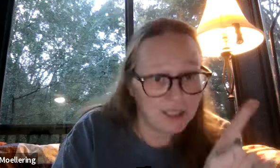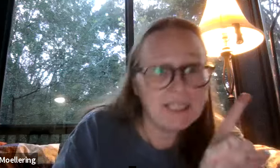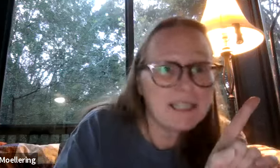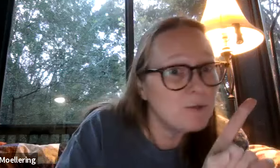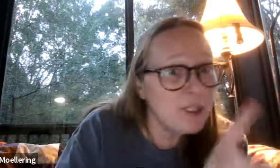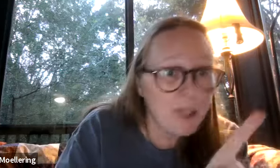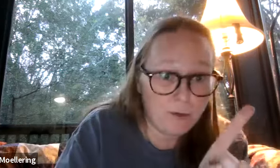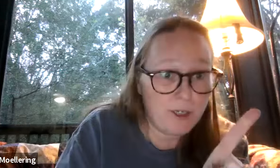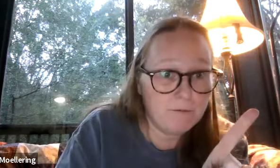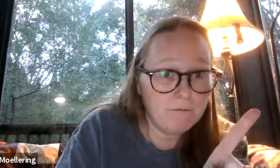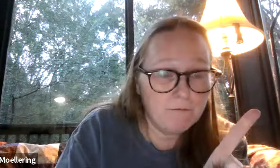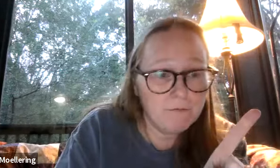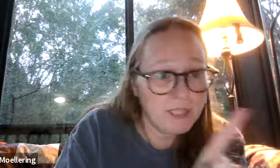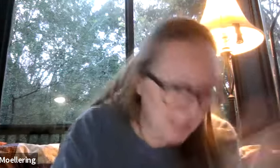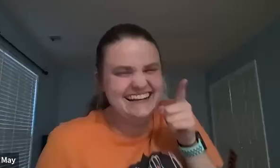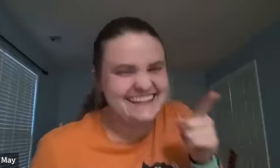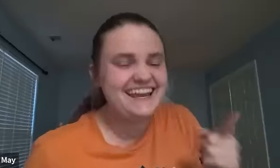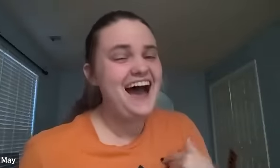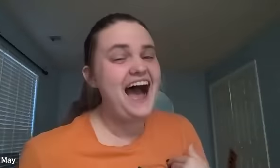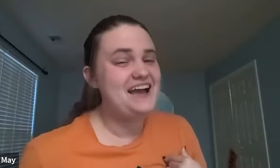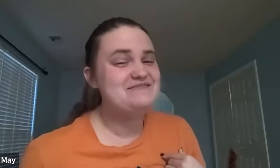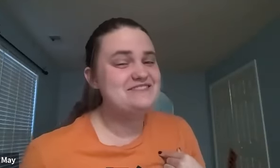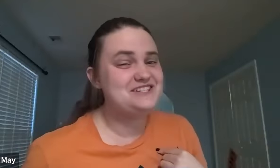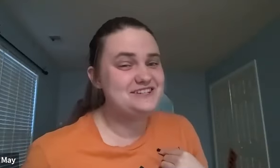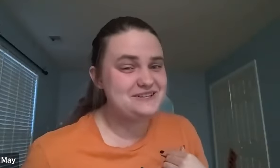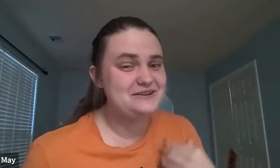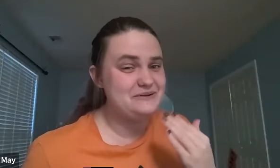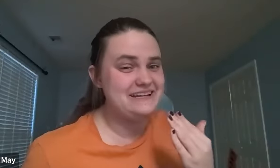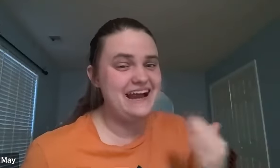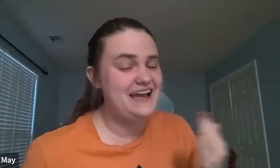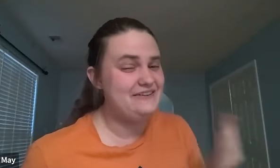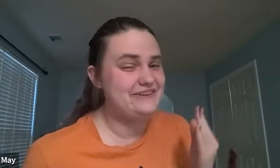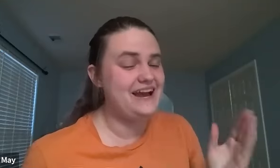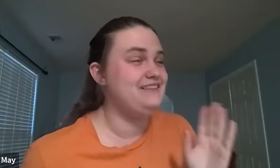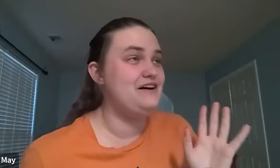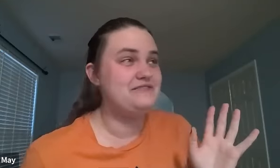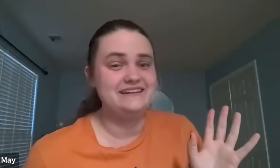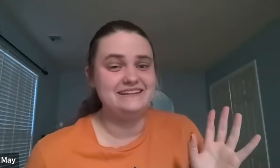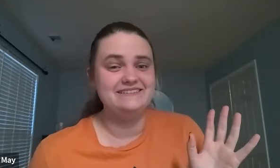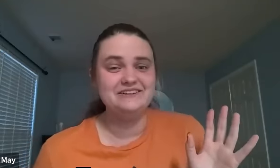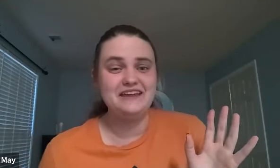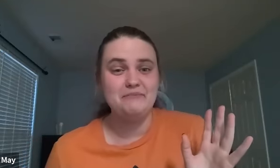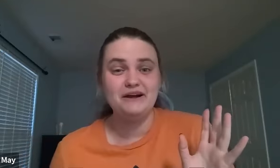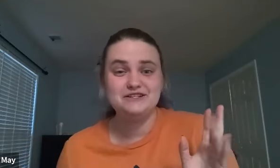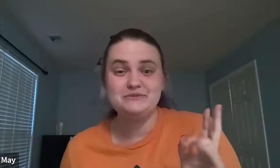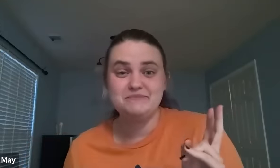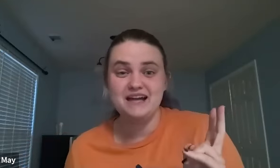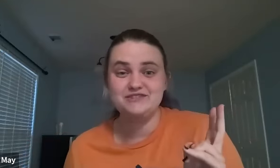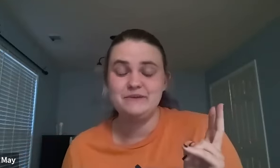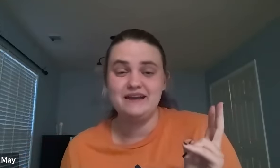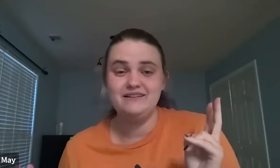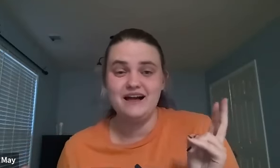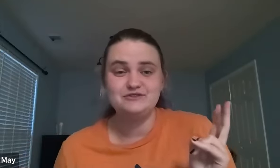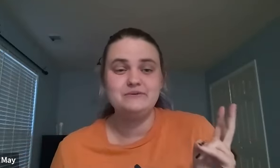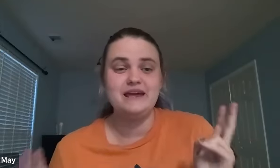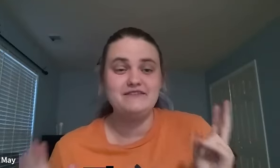Gillian doesn't want to know you. Get out of class. I am the sugar queen. I love candy. Literally, I bought 2 big bags for my classroom and I've